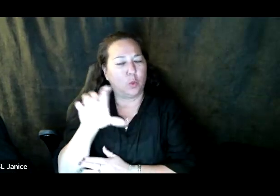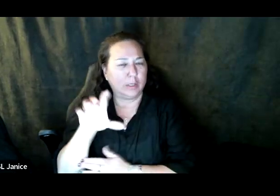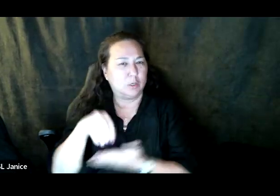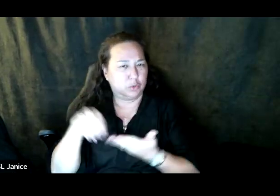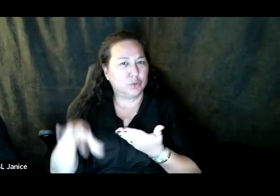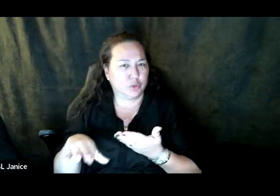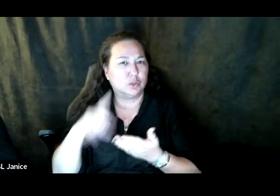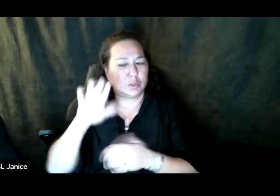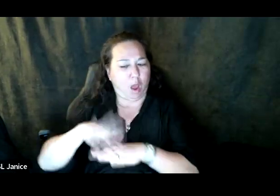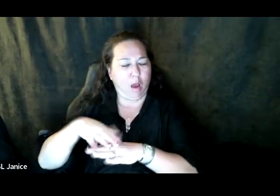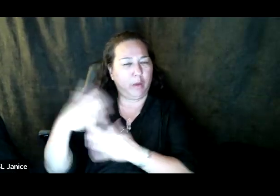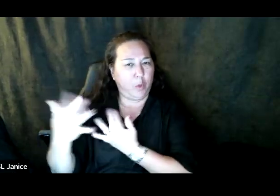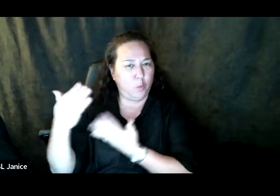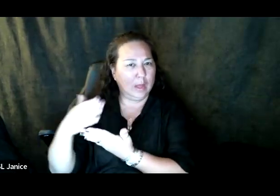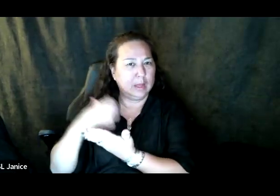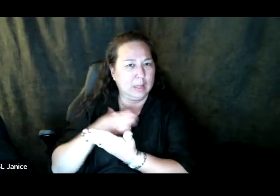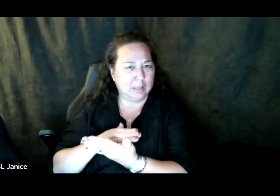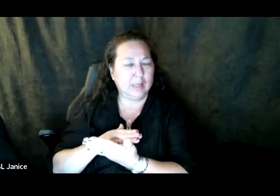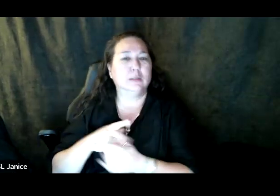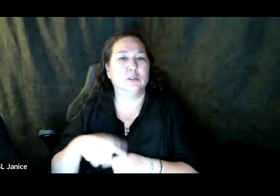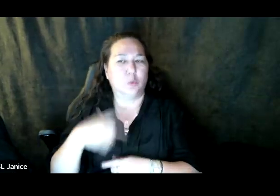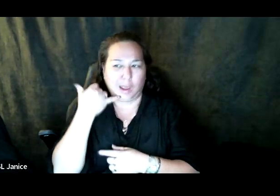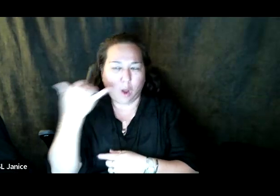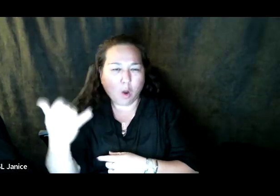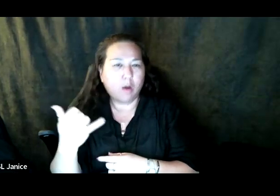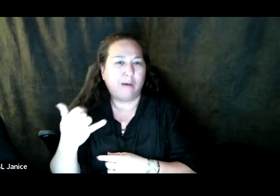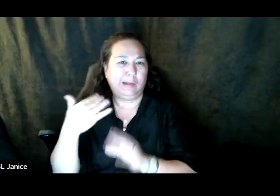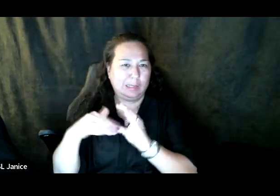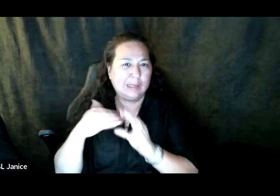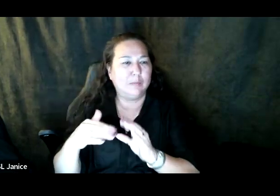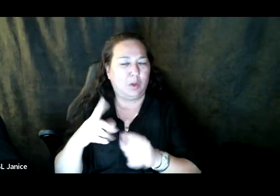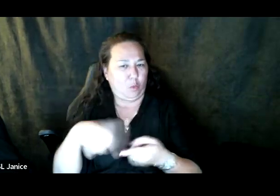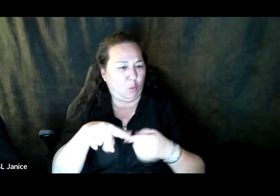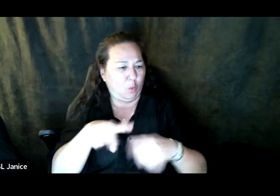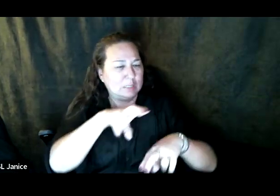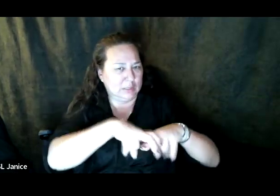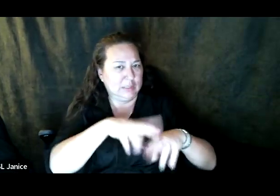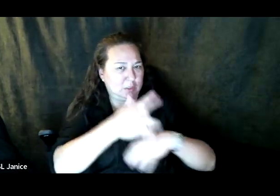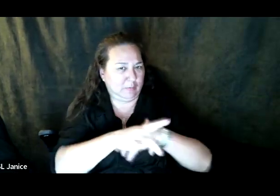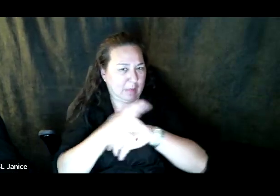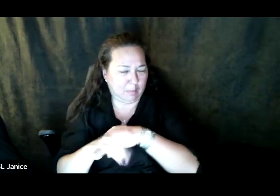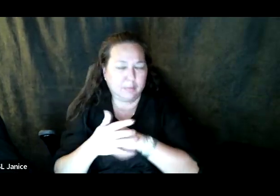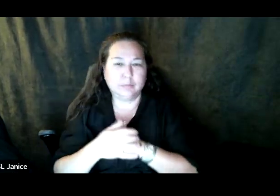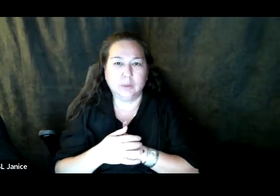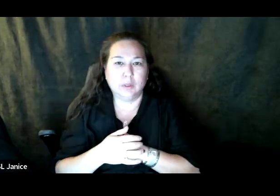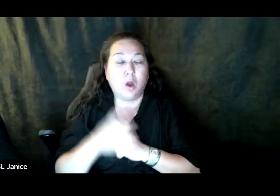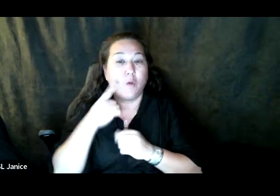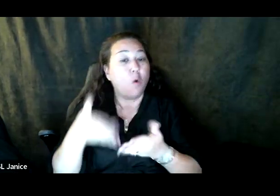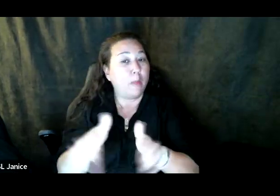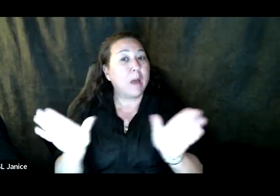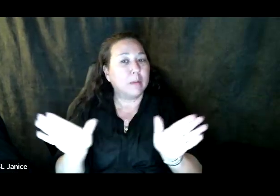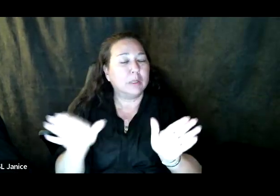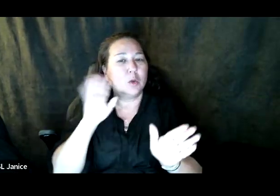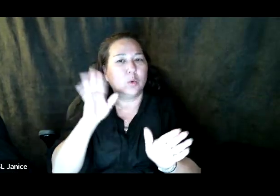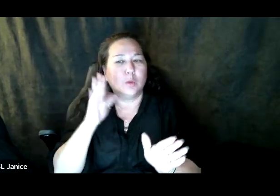and emails continue to go out twice a week as seats become available. And for the public, we will continue to call students off